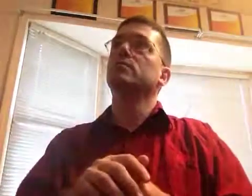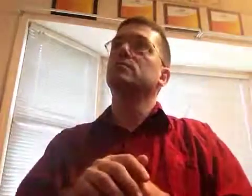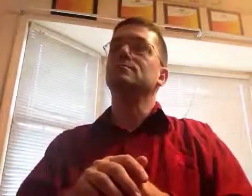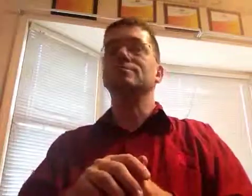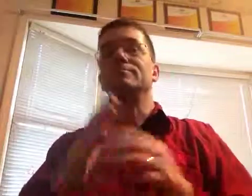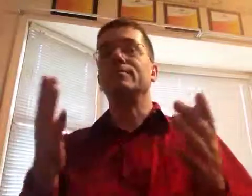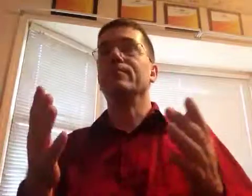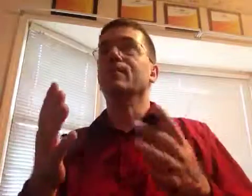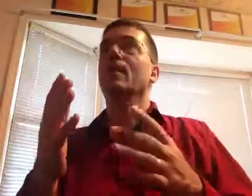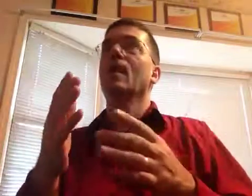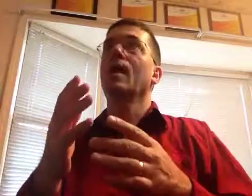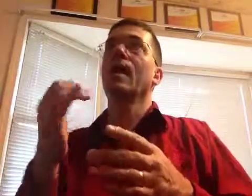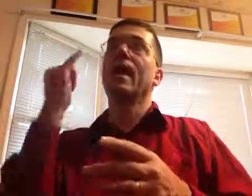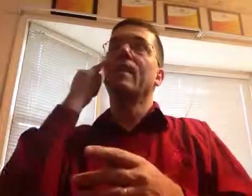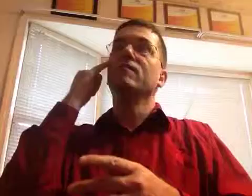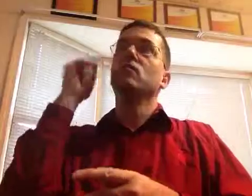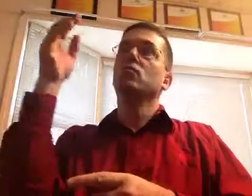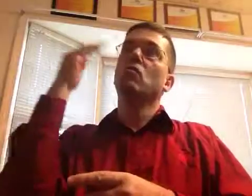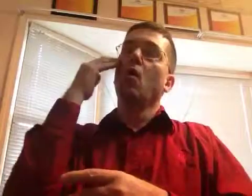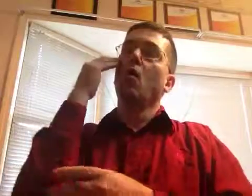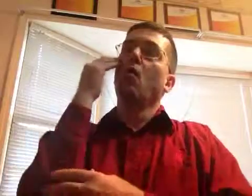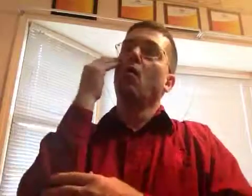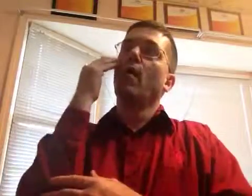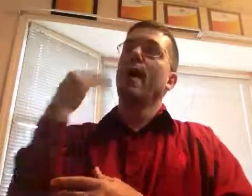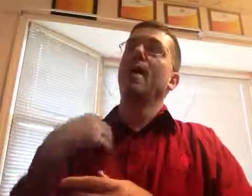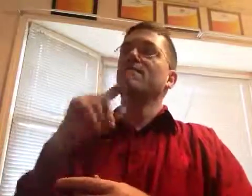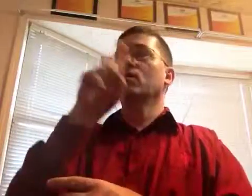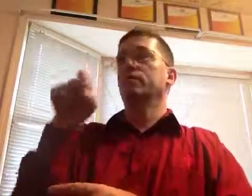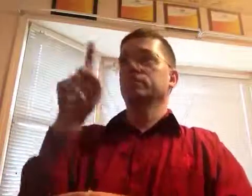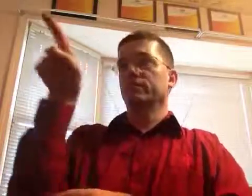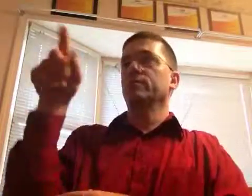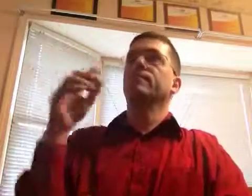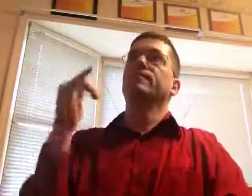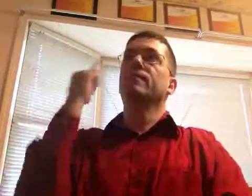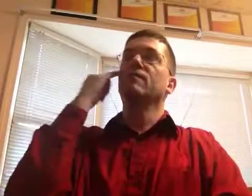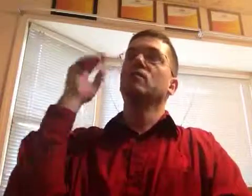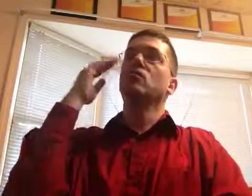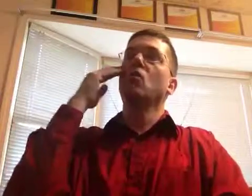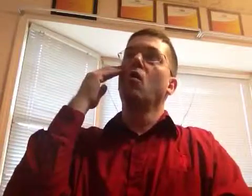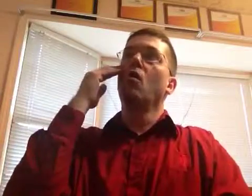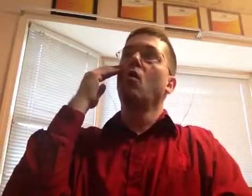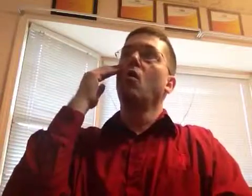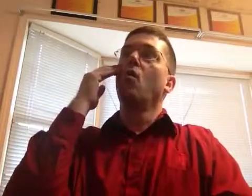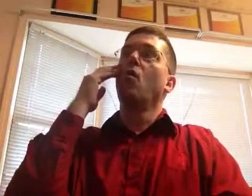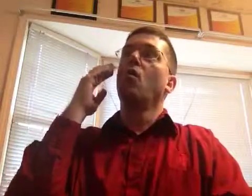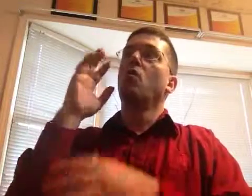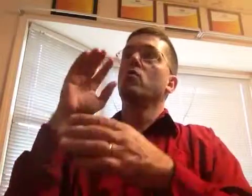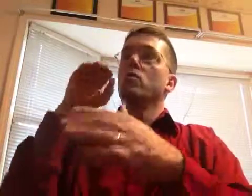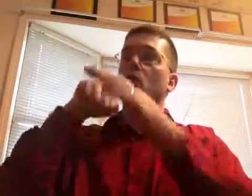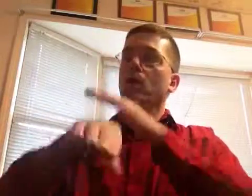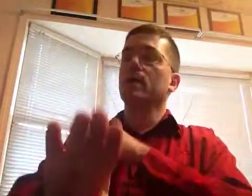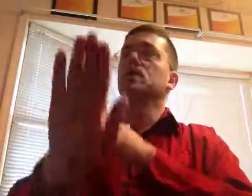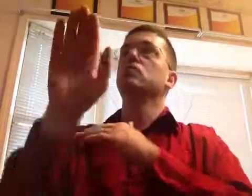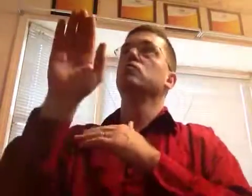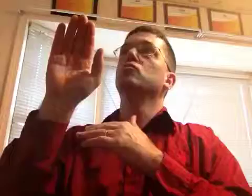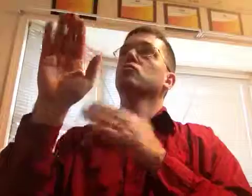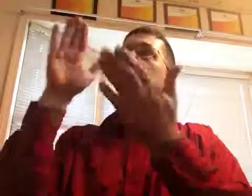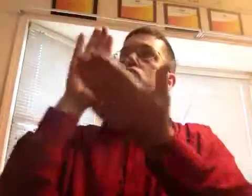If you go into school, you can get completely reimbursed by your employer at the very end, having